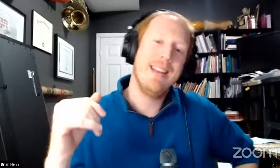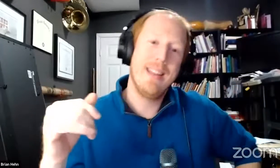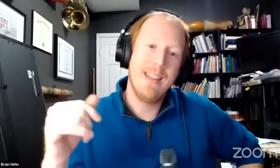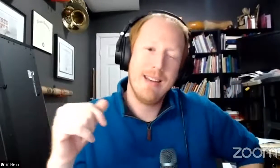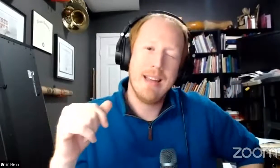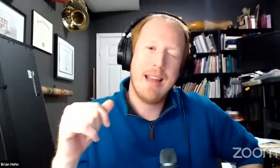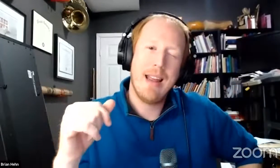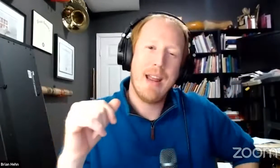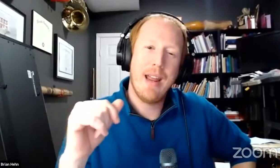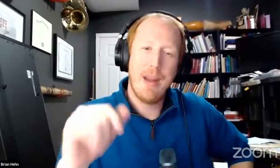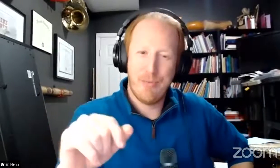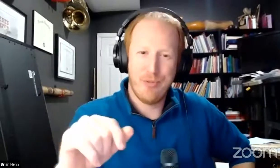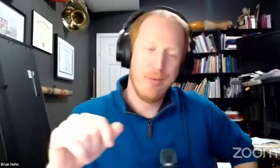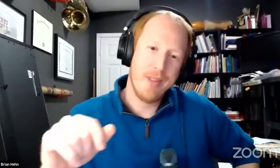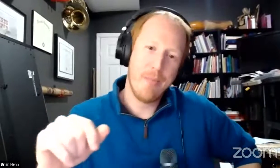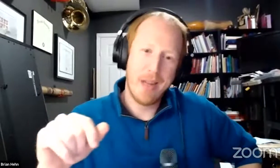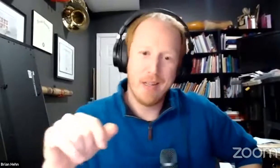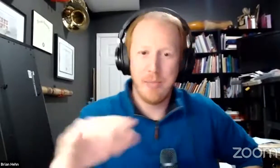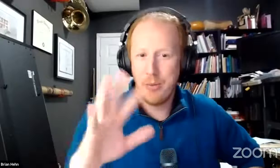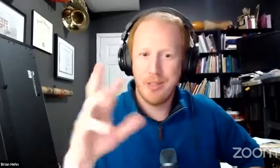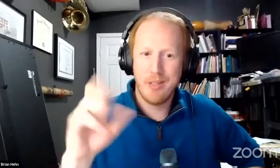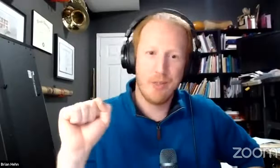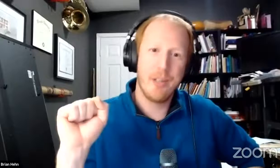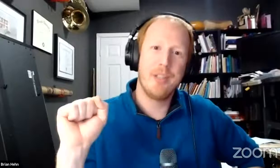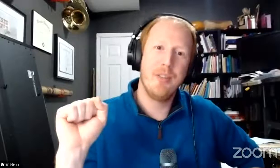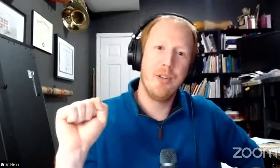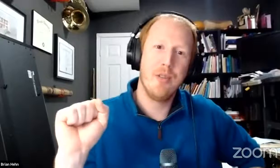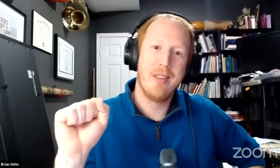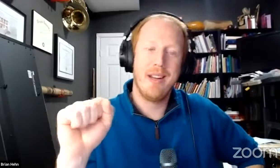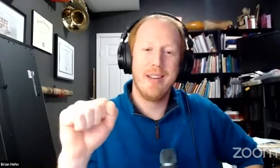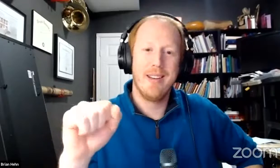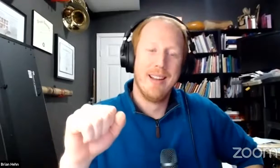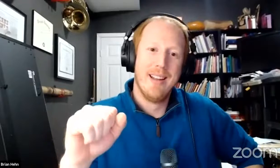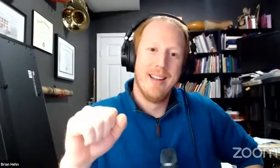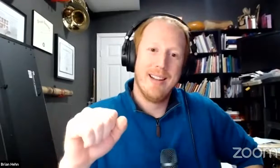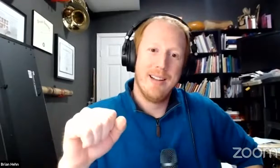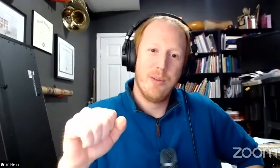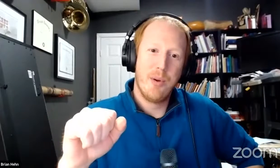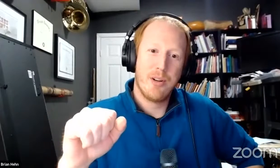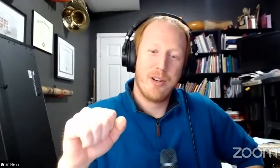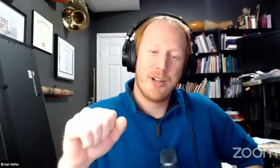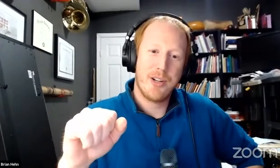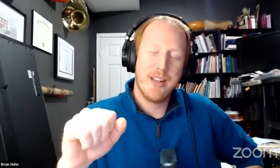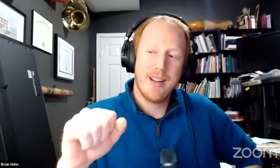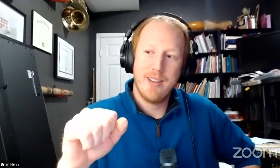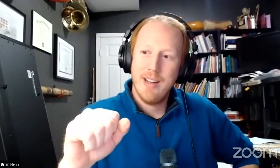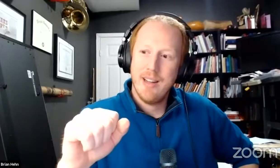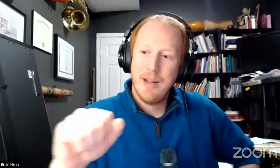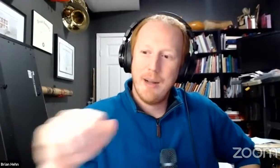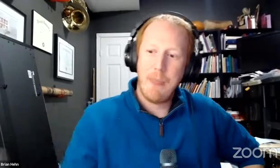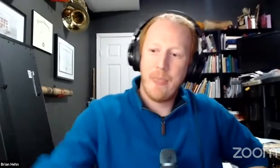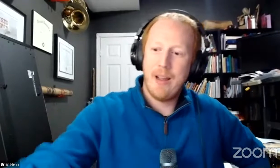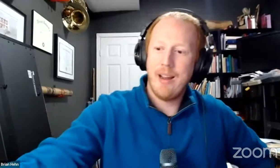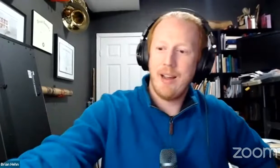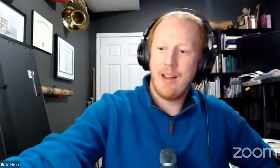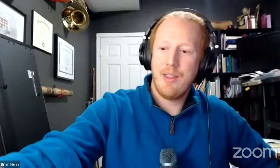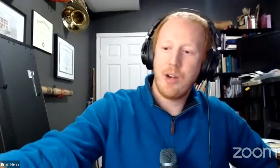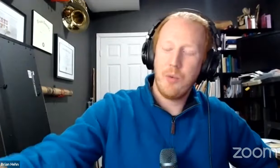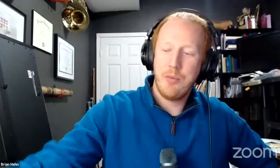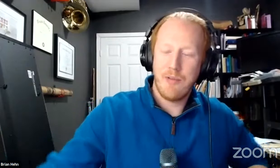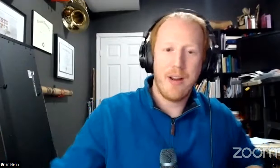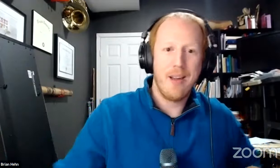back in April, when the pandemic was still a relatively new thing and we were all hunkered down,